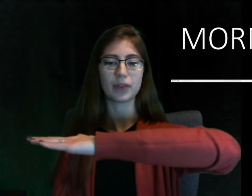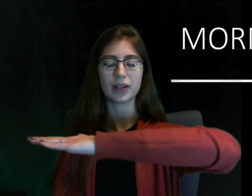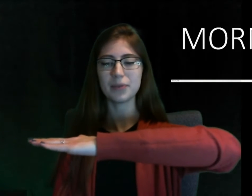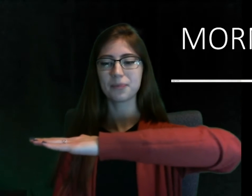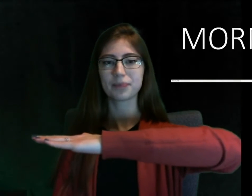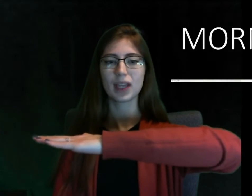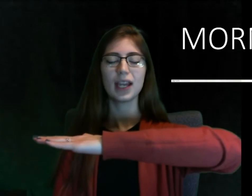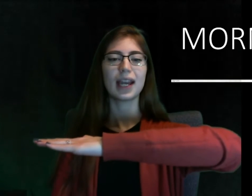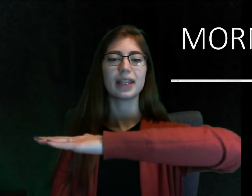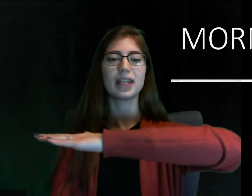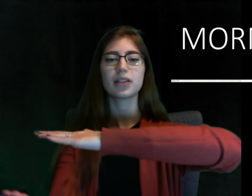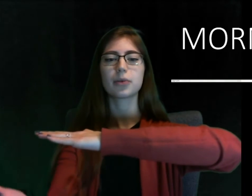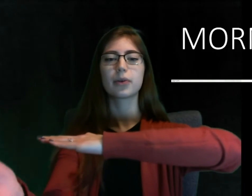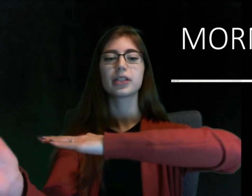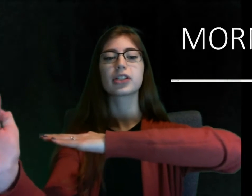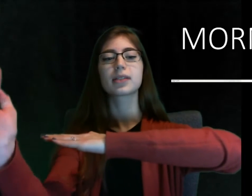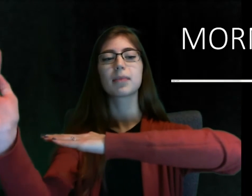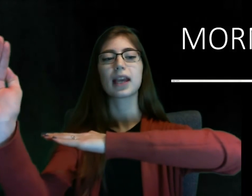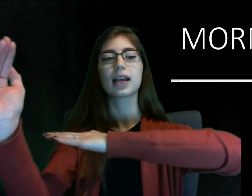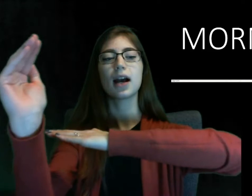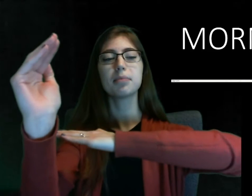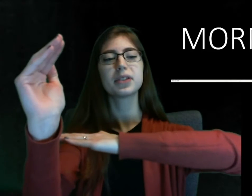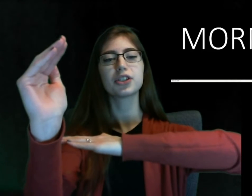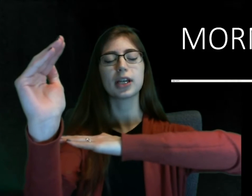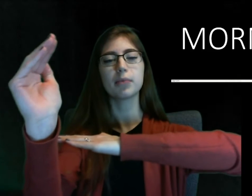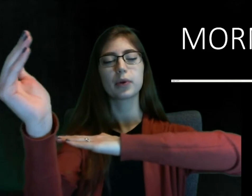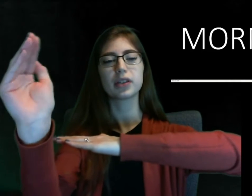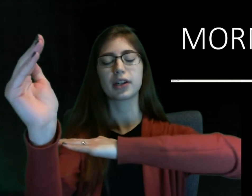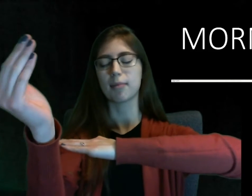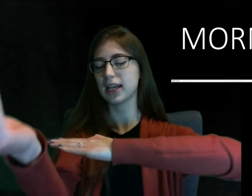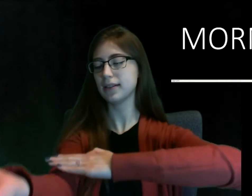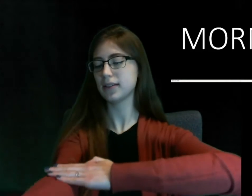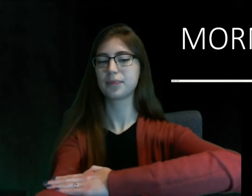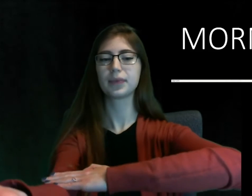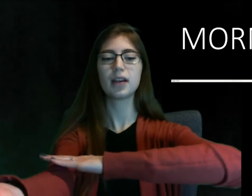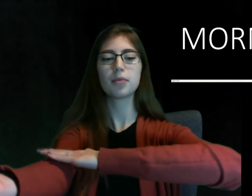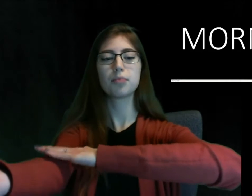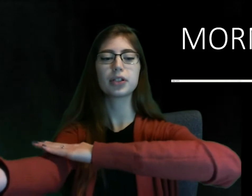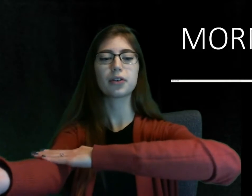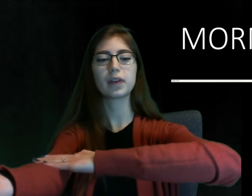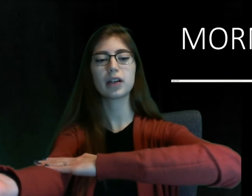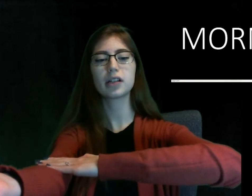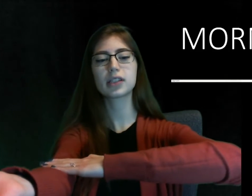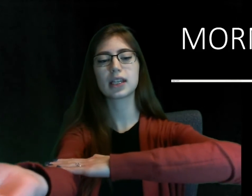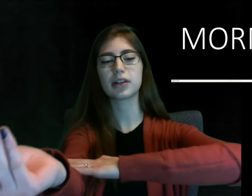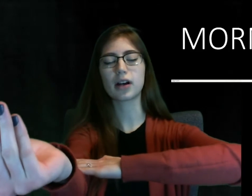you. And then you are going to just make a cupped shape with your dominant hand. Put your fingers in your dominant